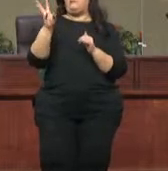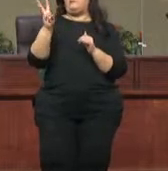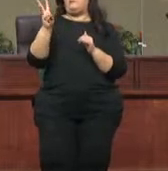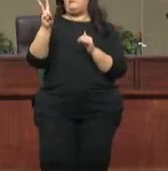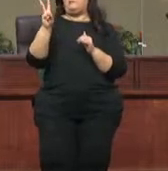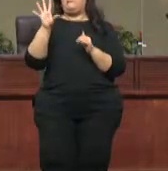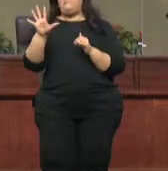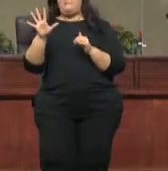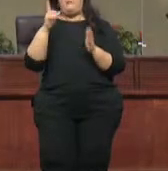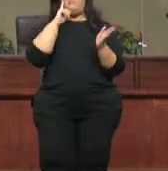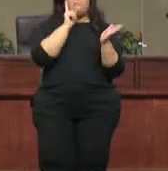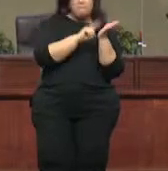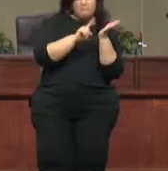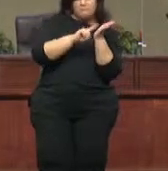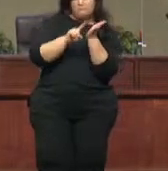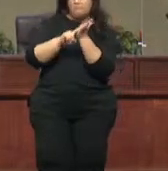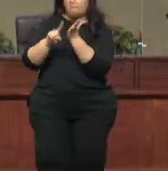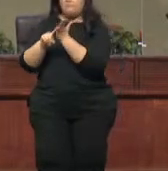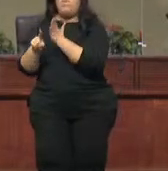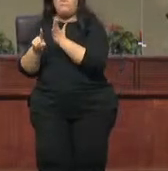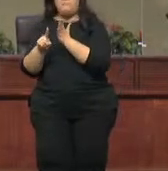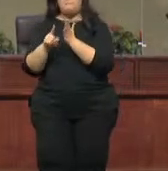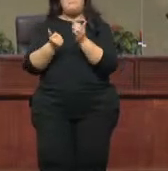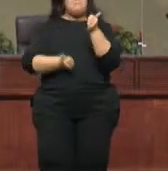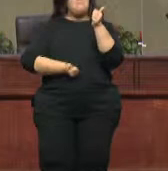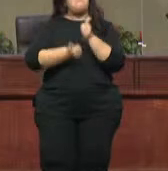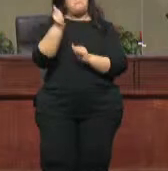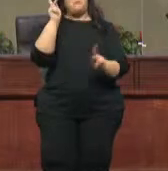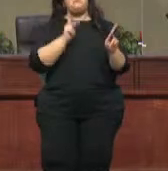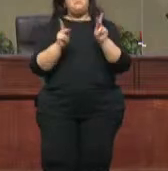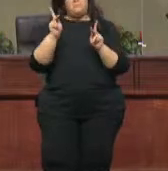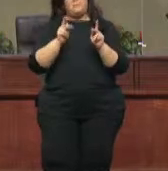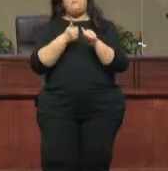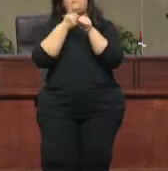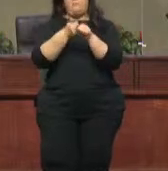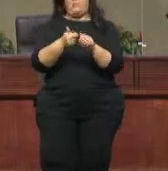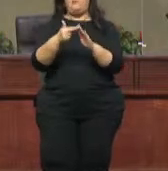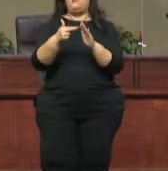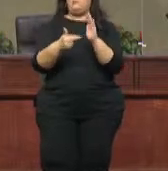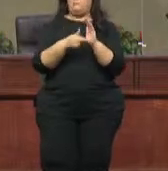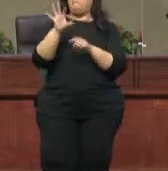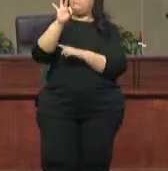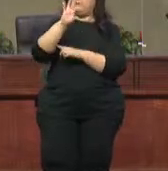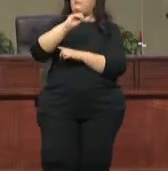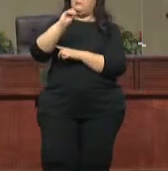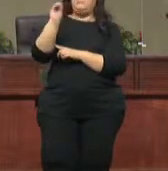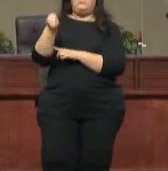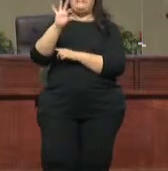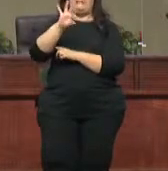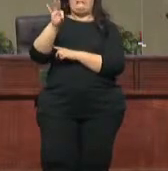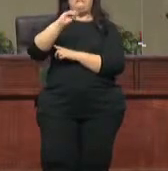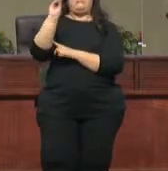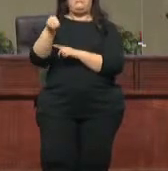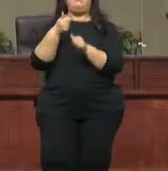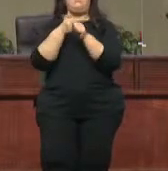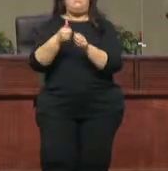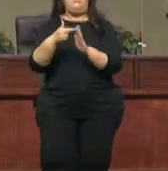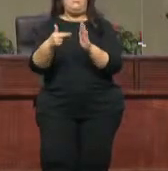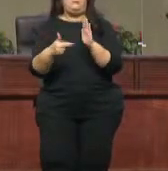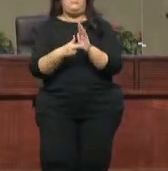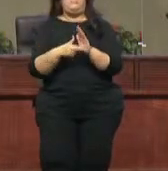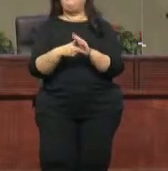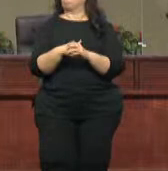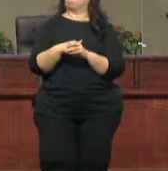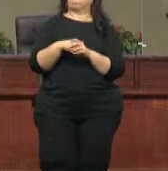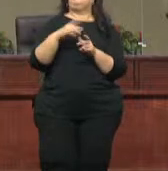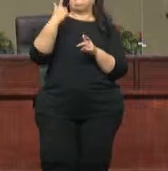10,265 inspections. Compliance rates are still very high at 99%. Since March the 11th, the teams